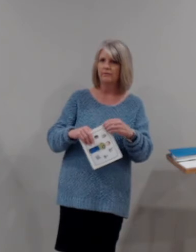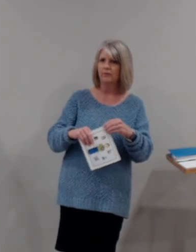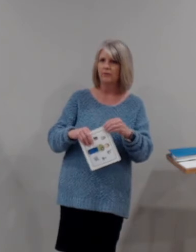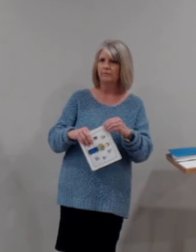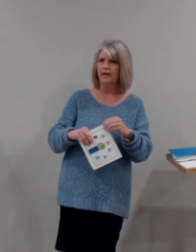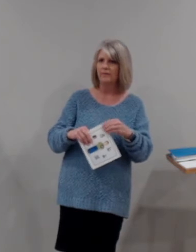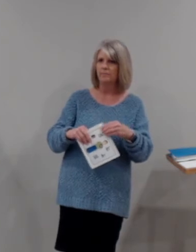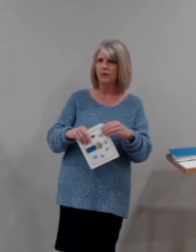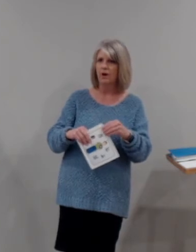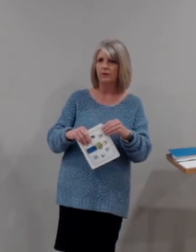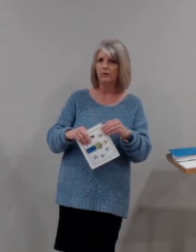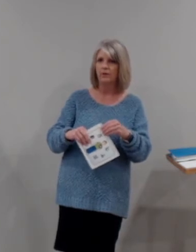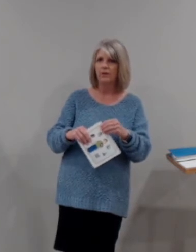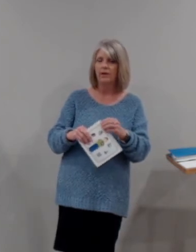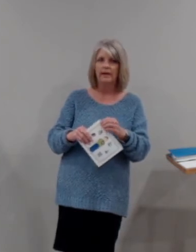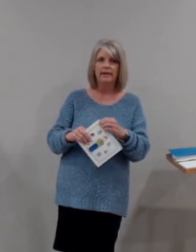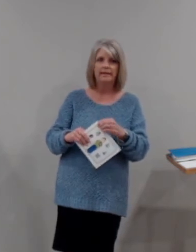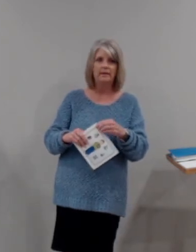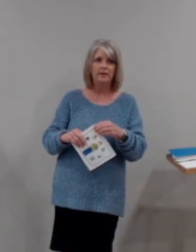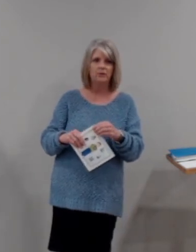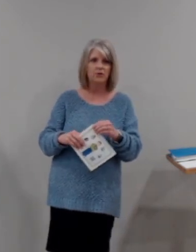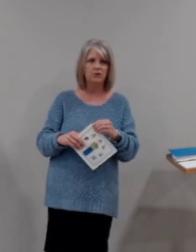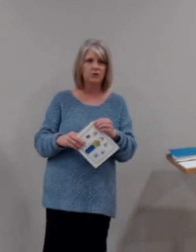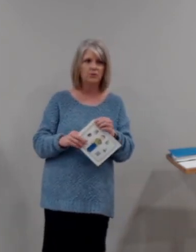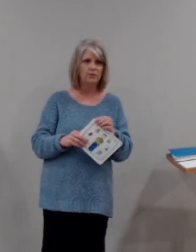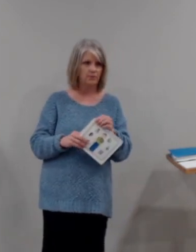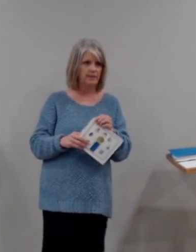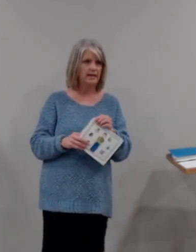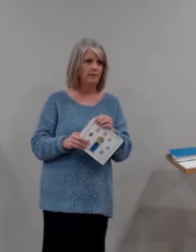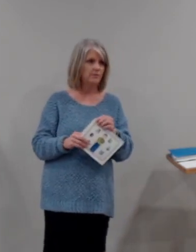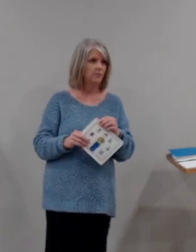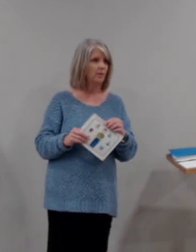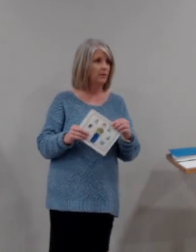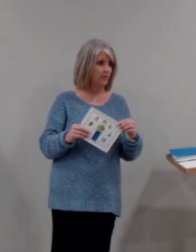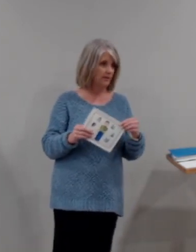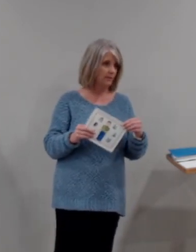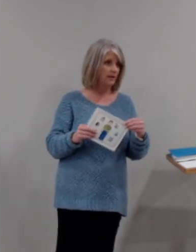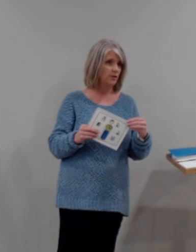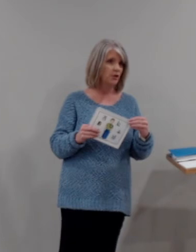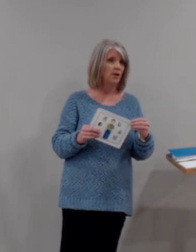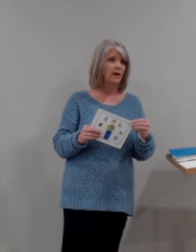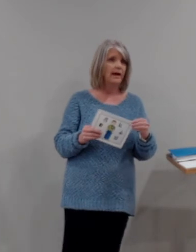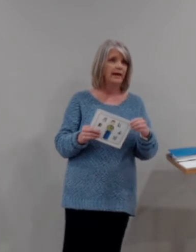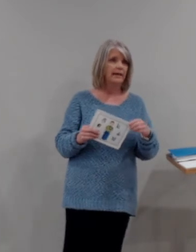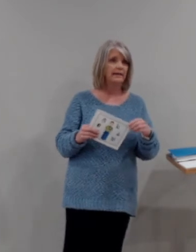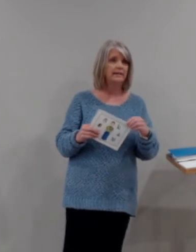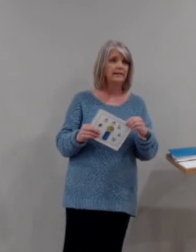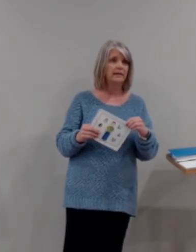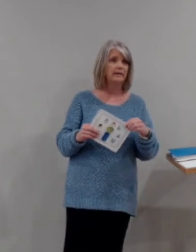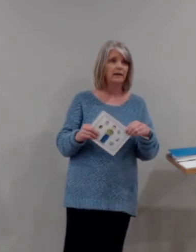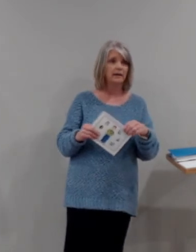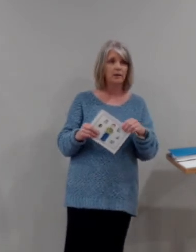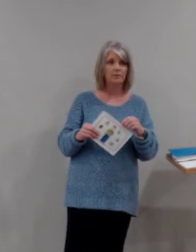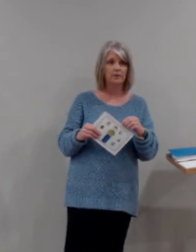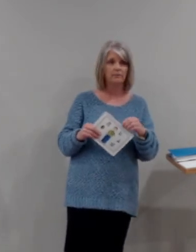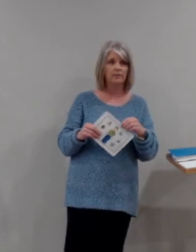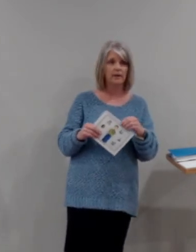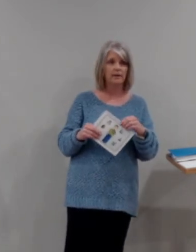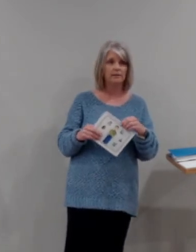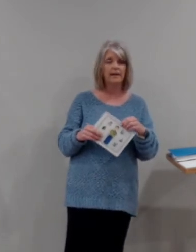heard of Nathan McConnell. He came to our church 2 or 3 times from Bill Rice Ranch. And he did a couple of classes